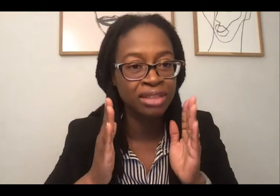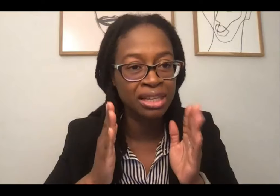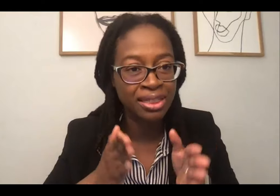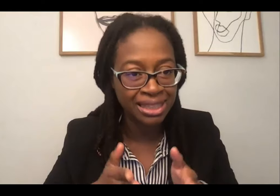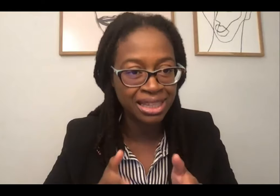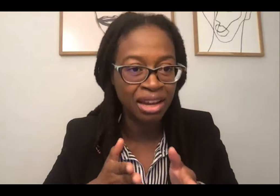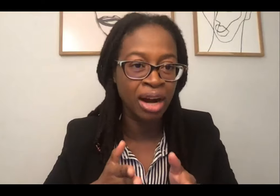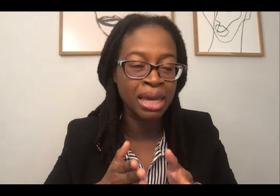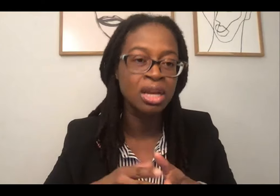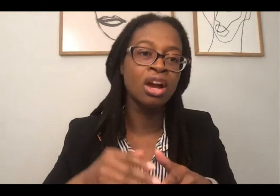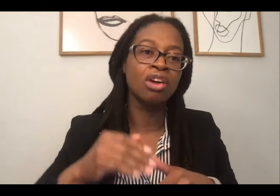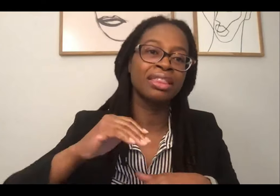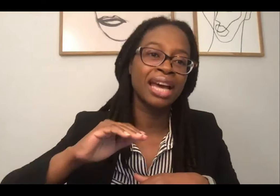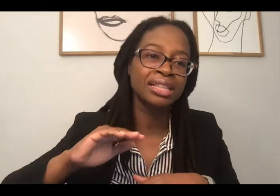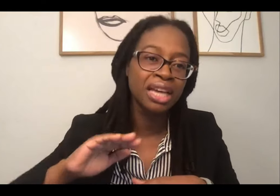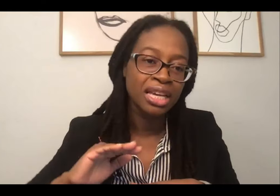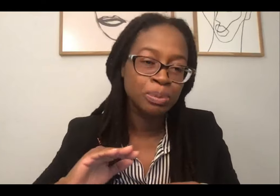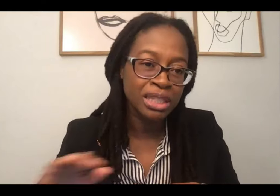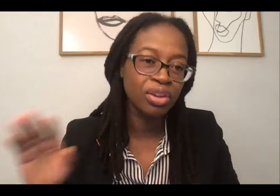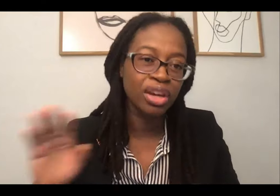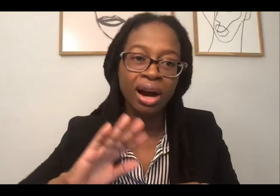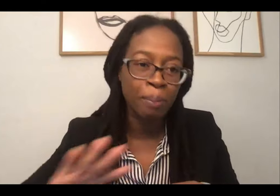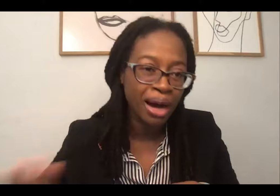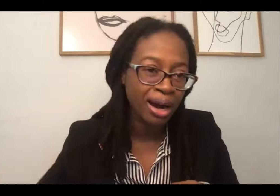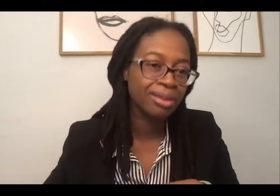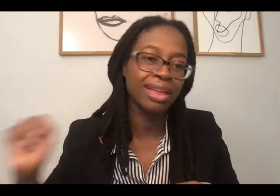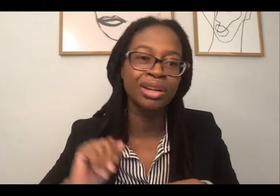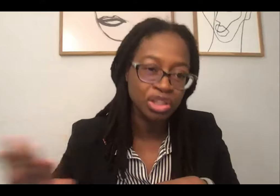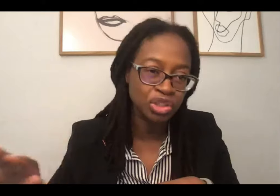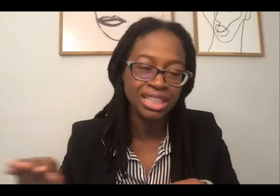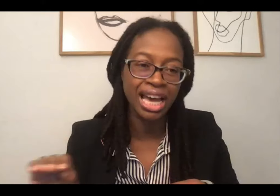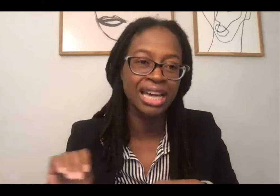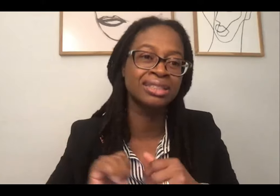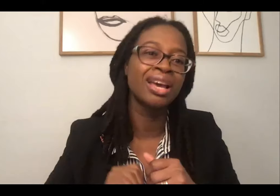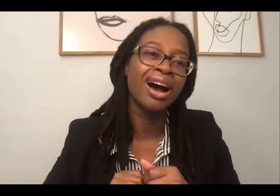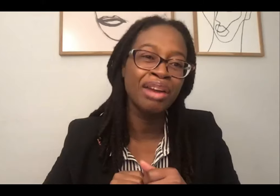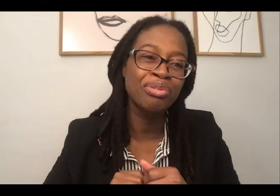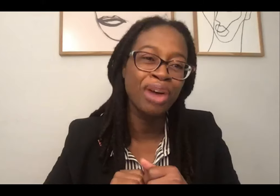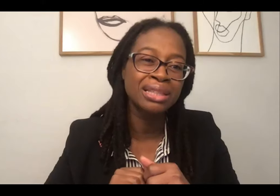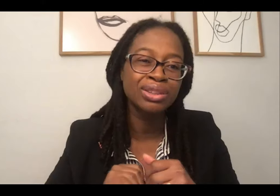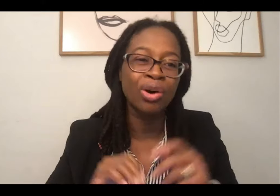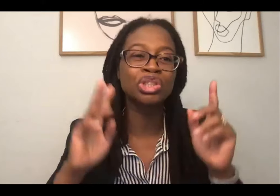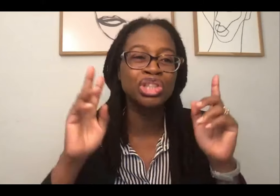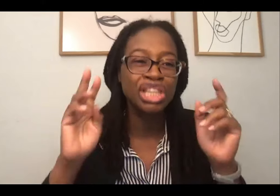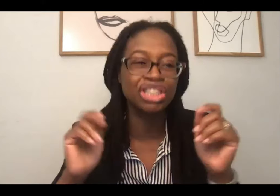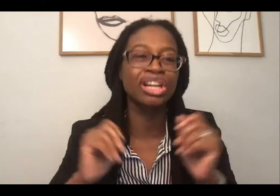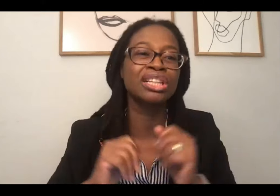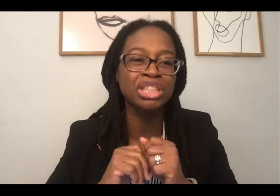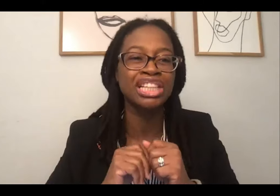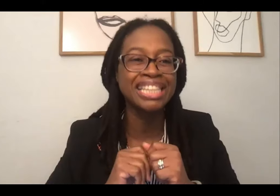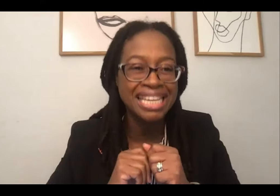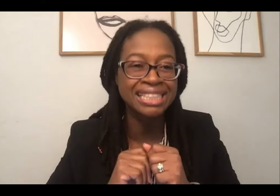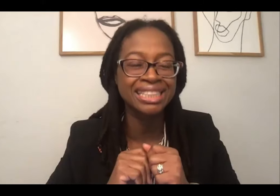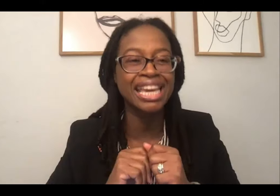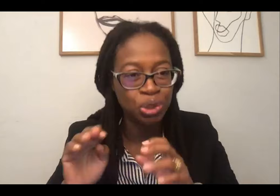that environment rather than specific apartheid or ostracized environment or traditional special